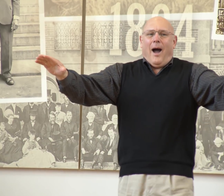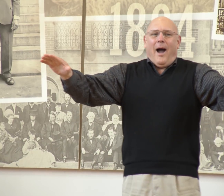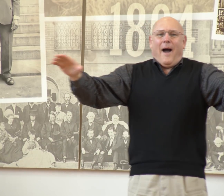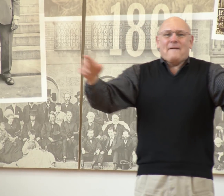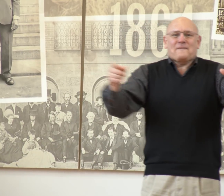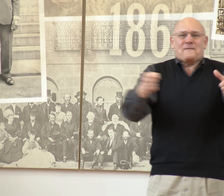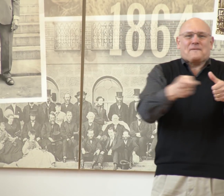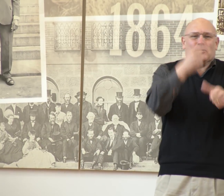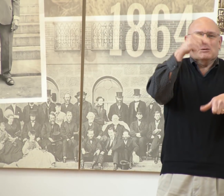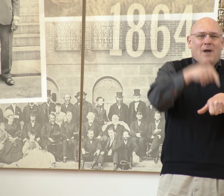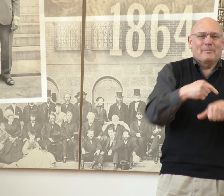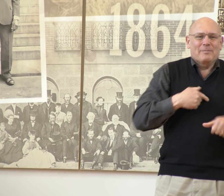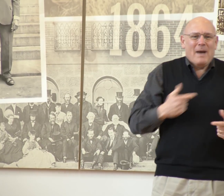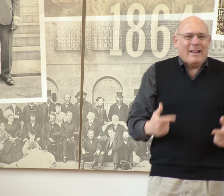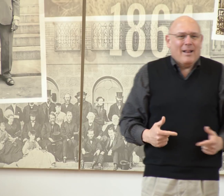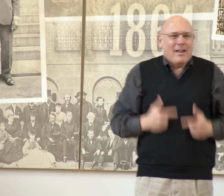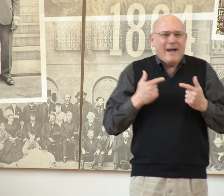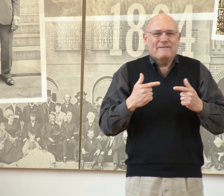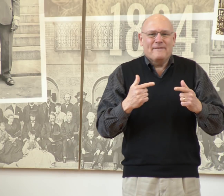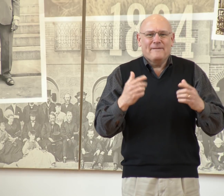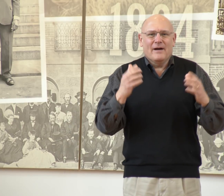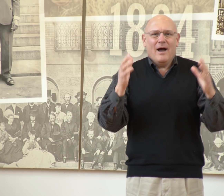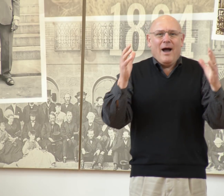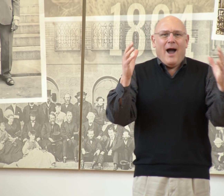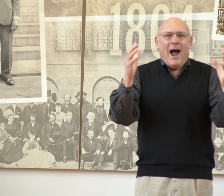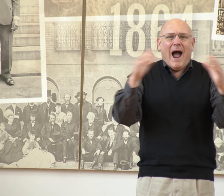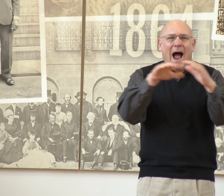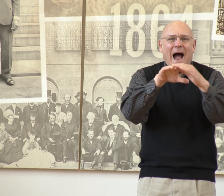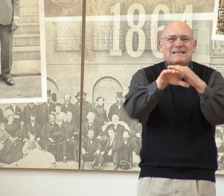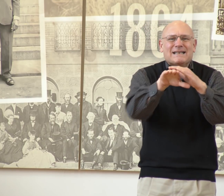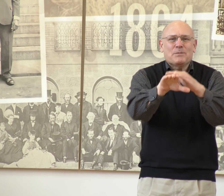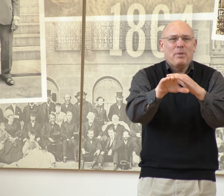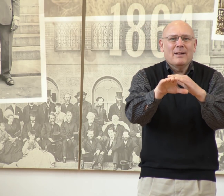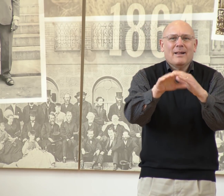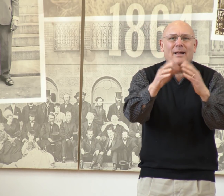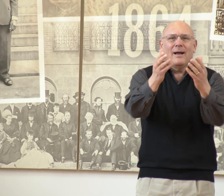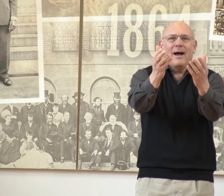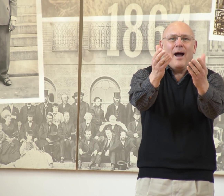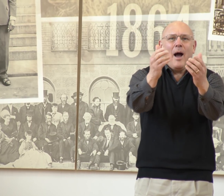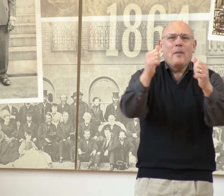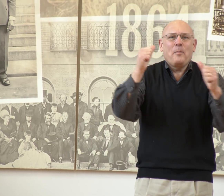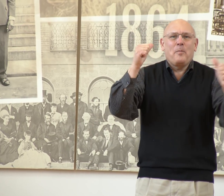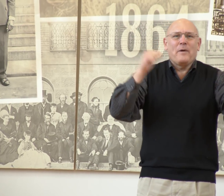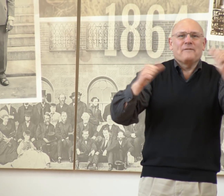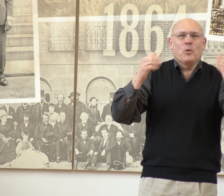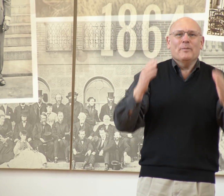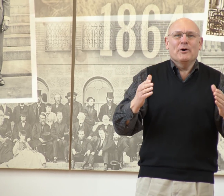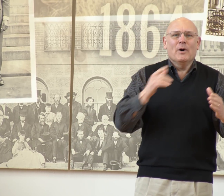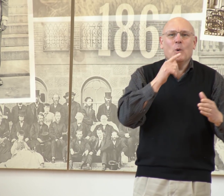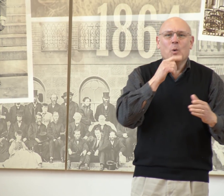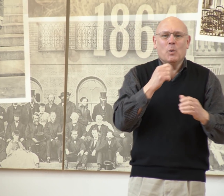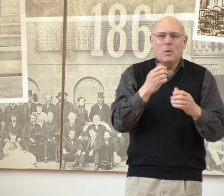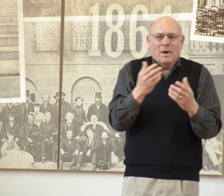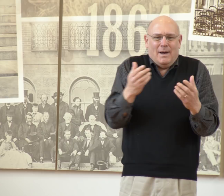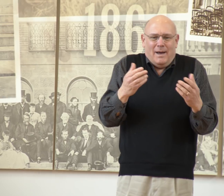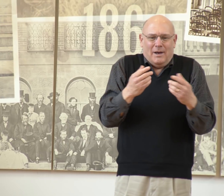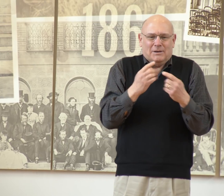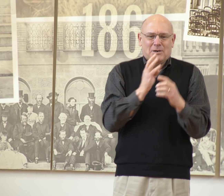And that was the first time in my life that I had accessibility to theater, to a